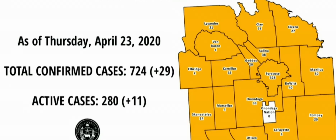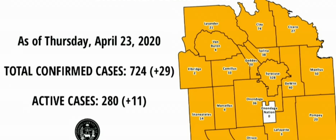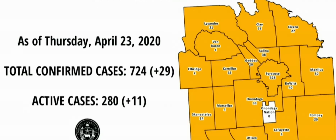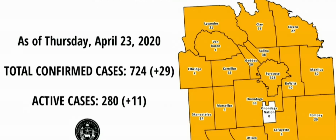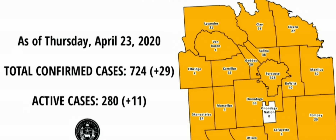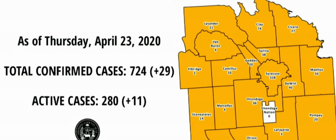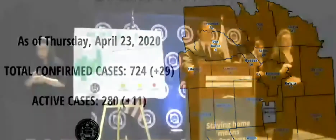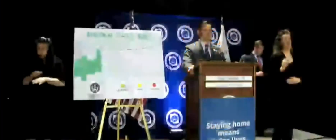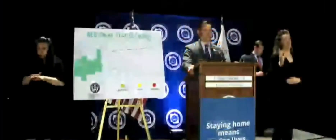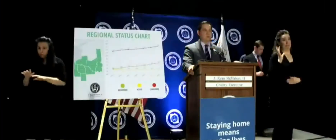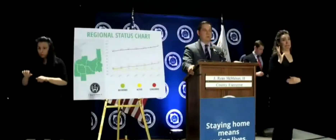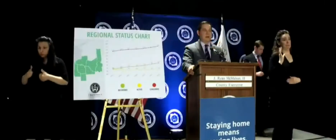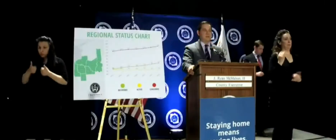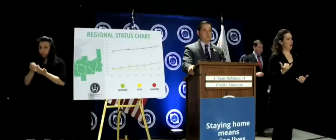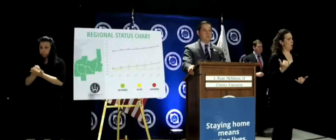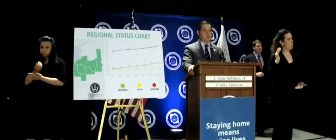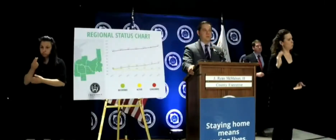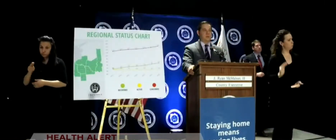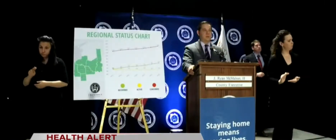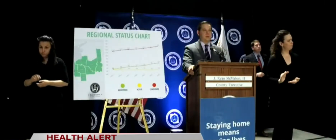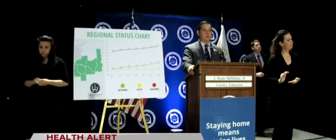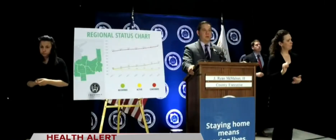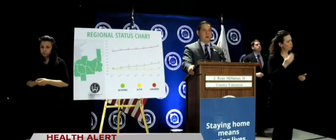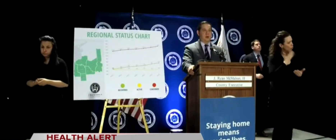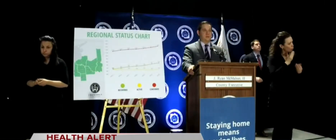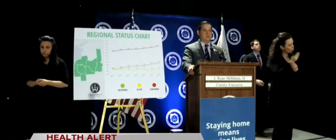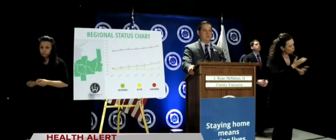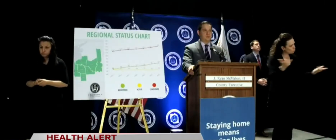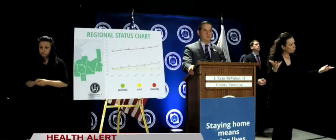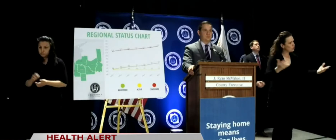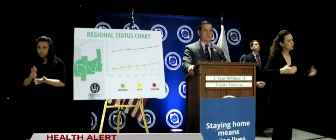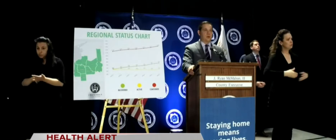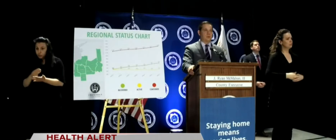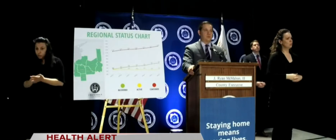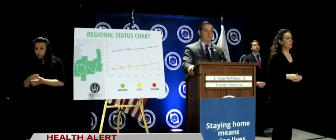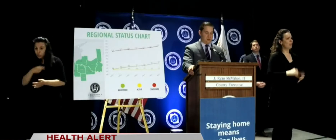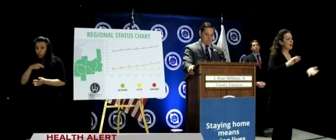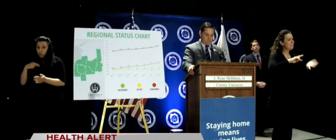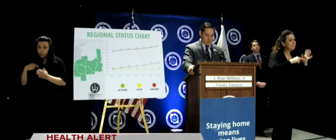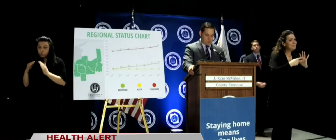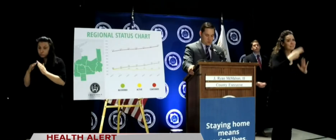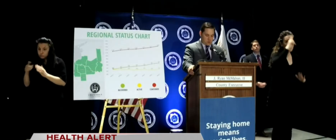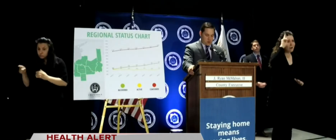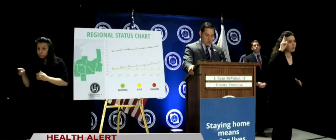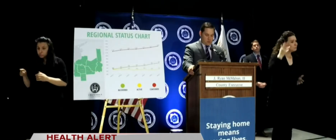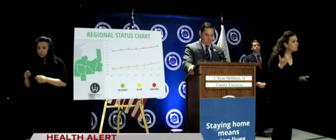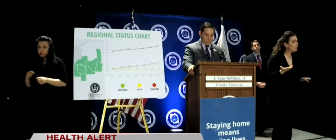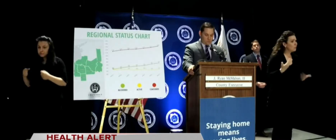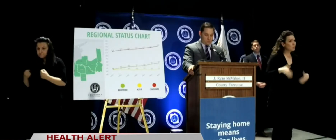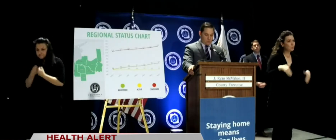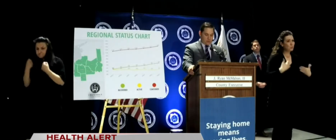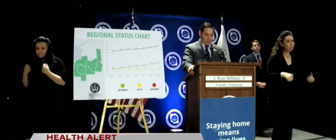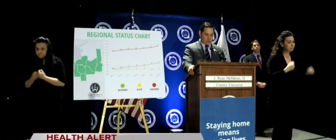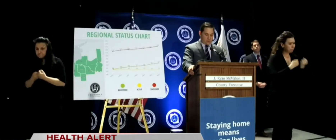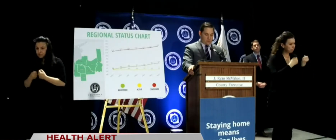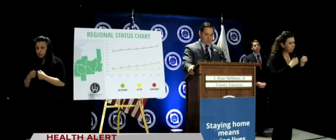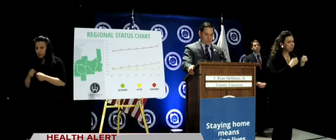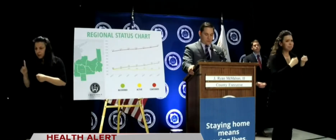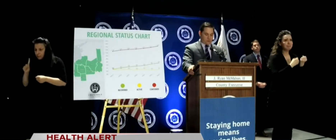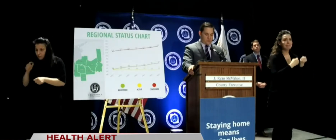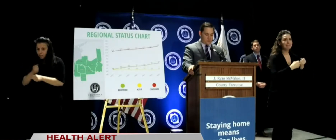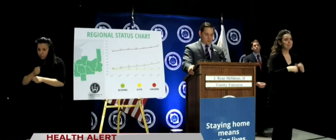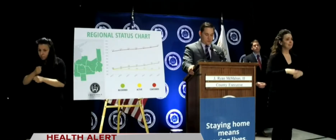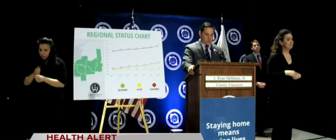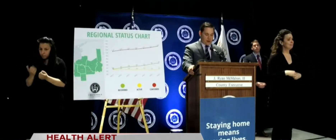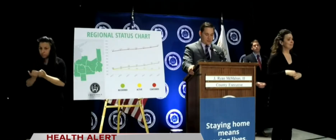to our infrastructure in the hospitals, our ability to fight this fight. When we look at the